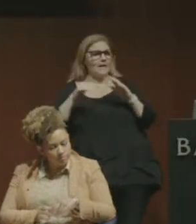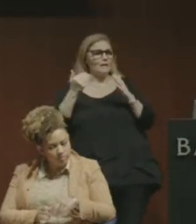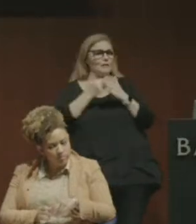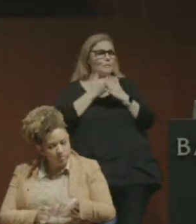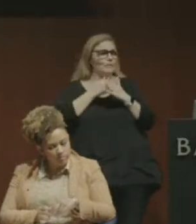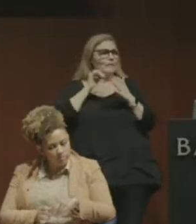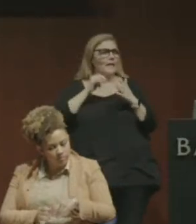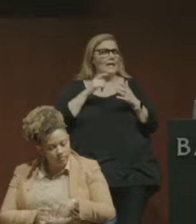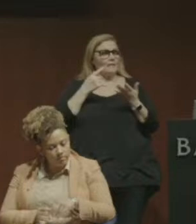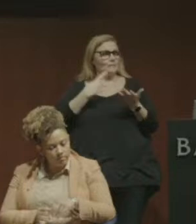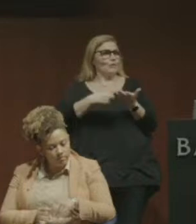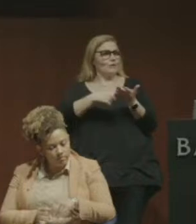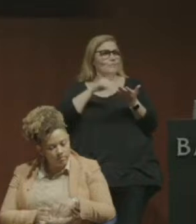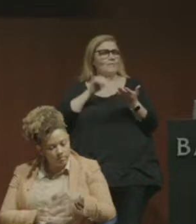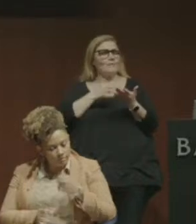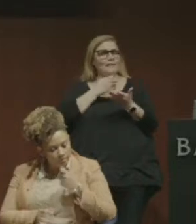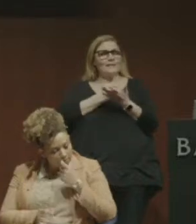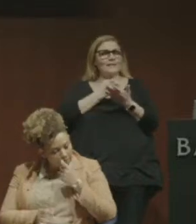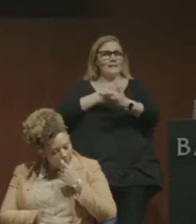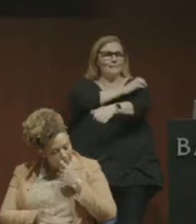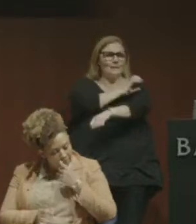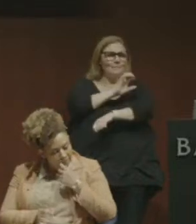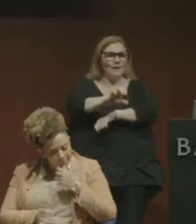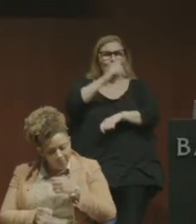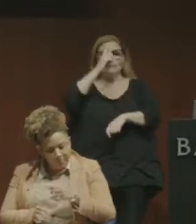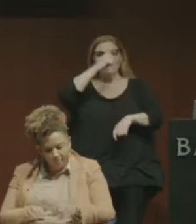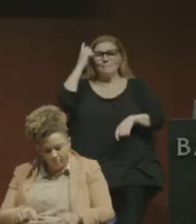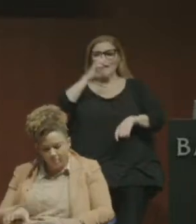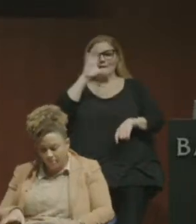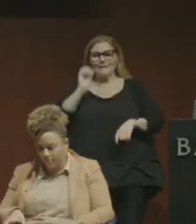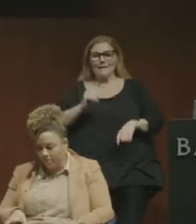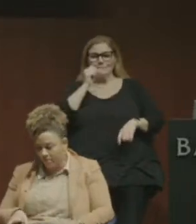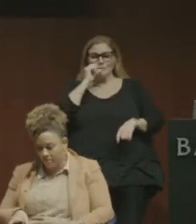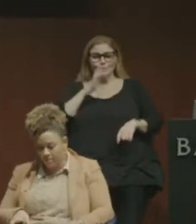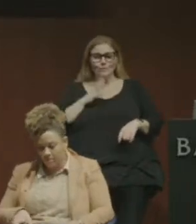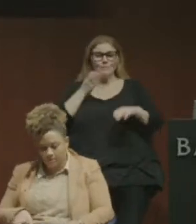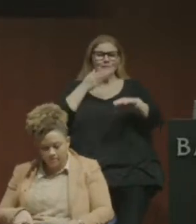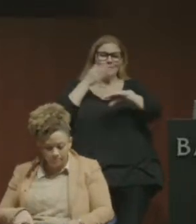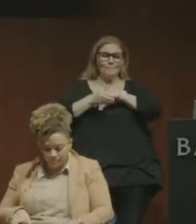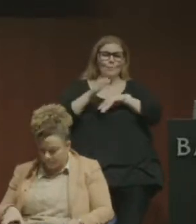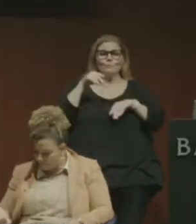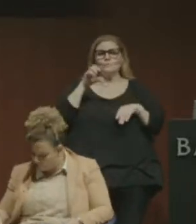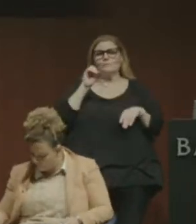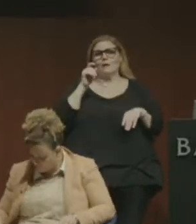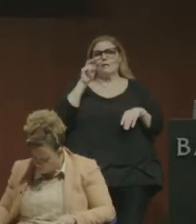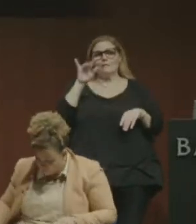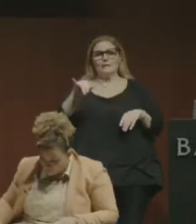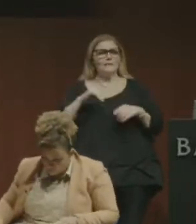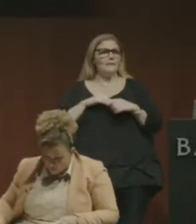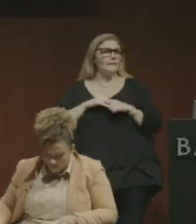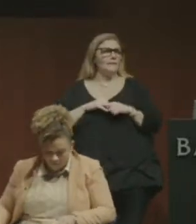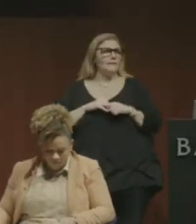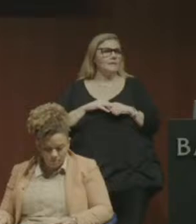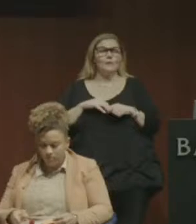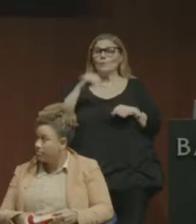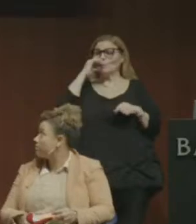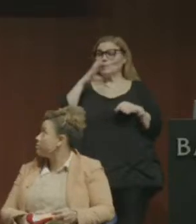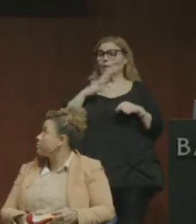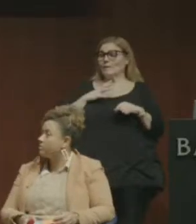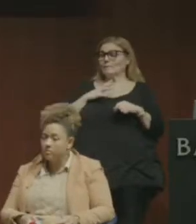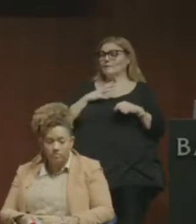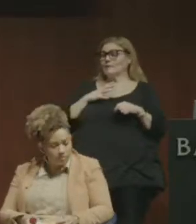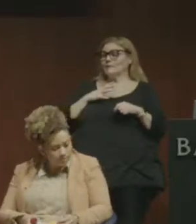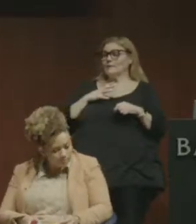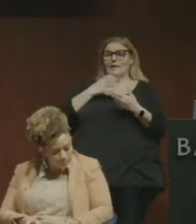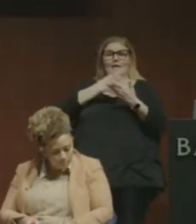and discourses about economic empowerment of Black and African women in the post-colony. While